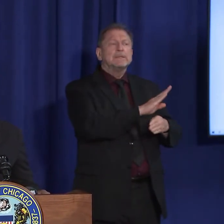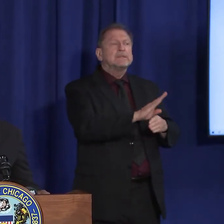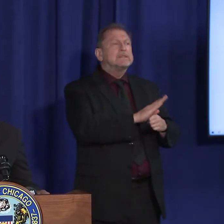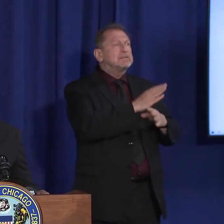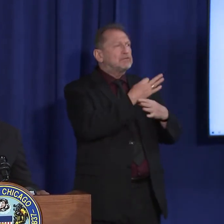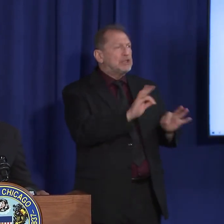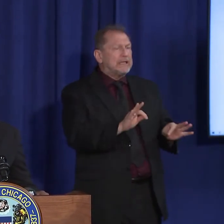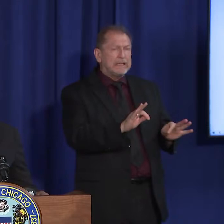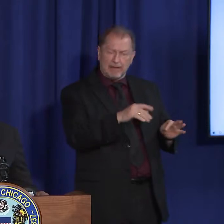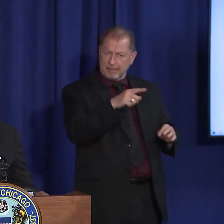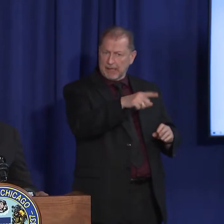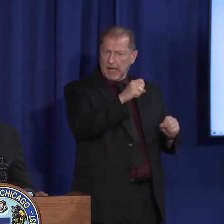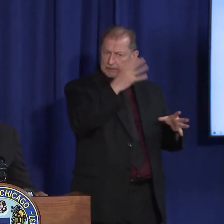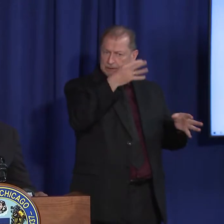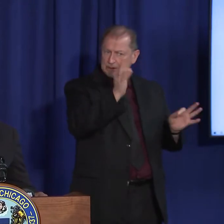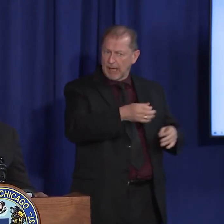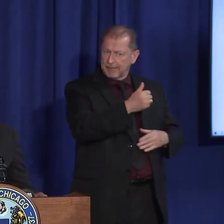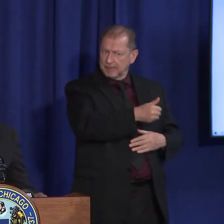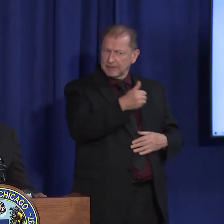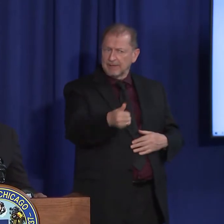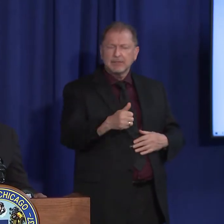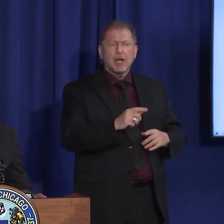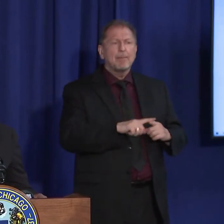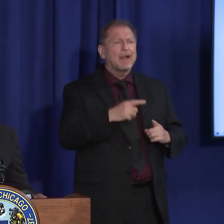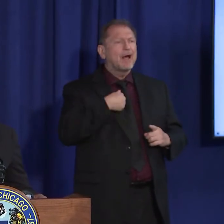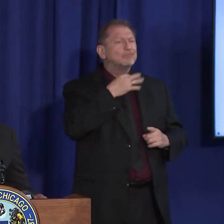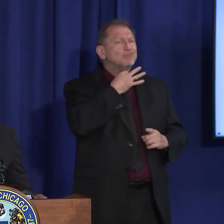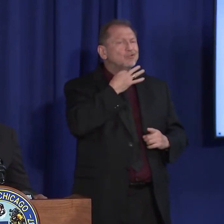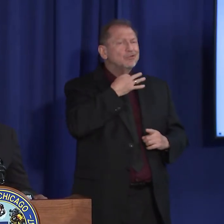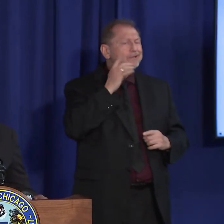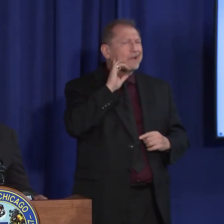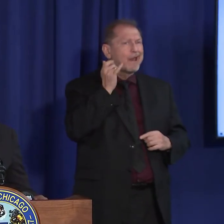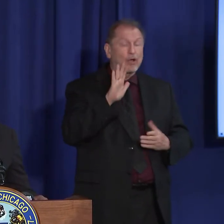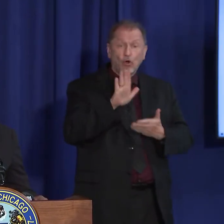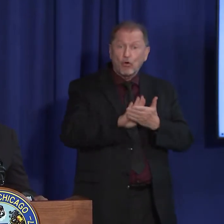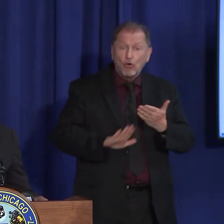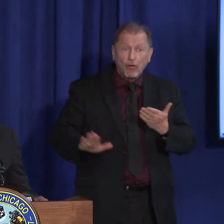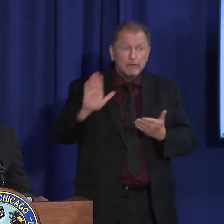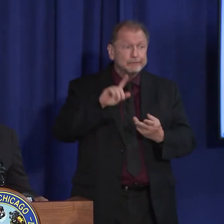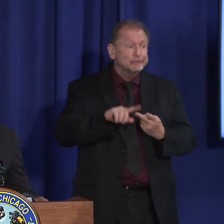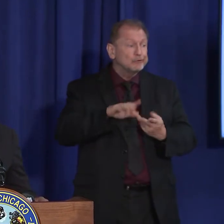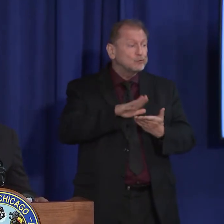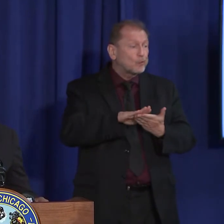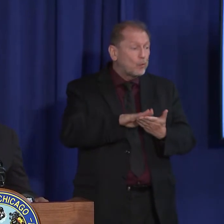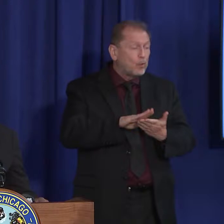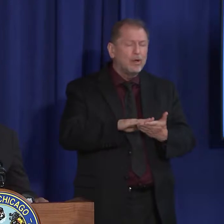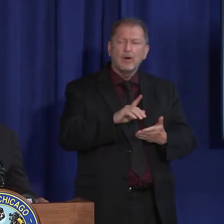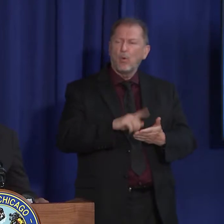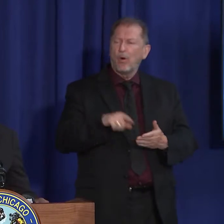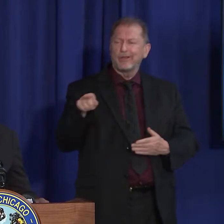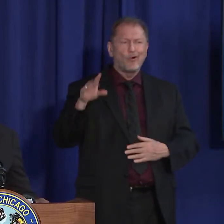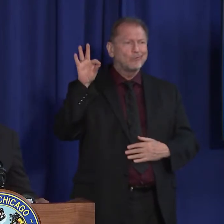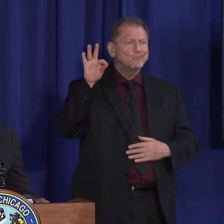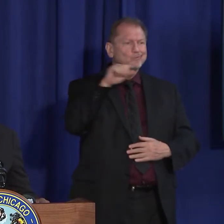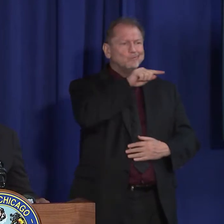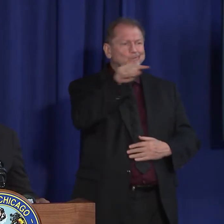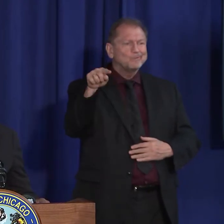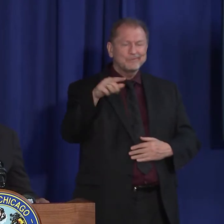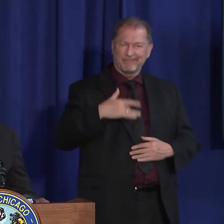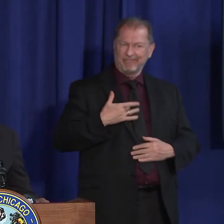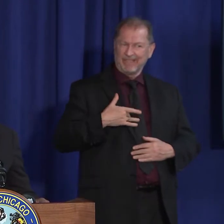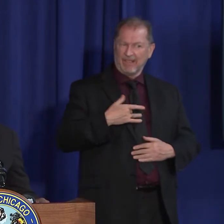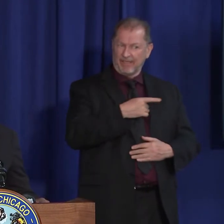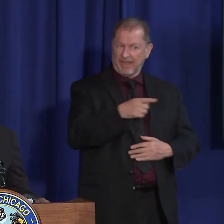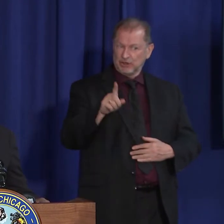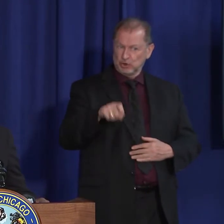to make the decision on their own. But if it's a school, a college, whatever, what kind of messaging are you giving to those